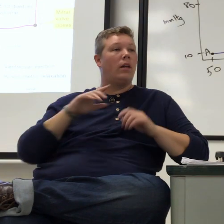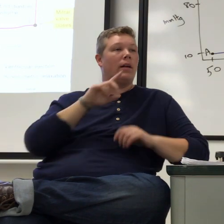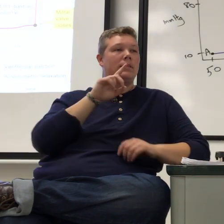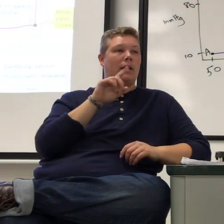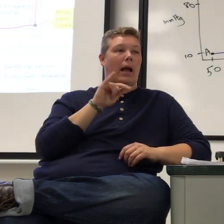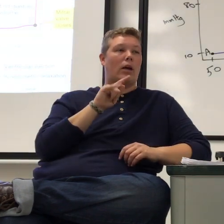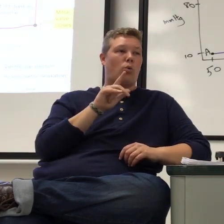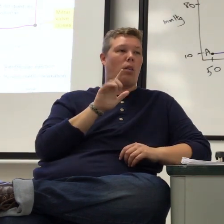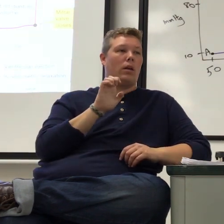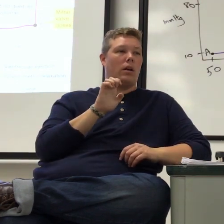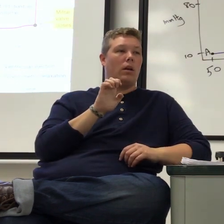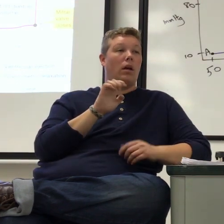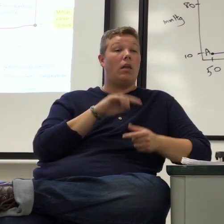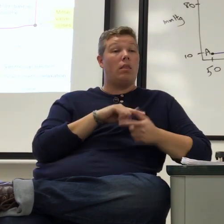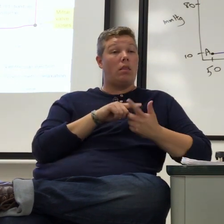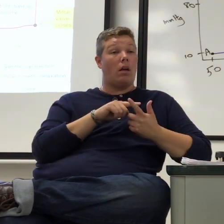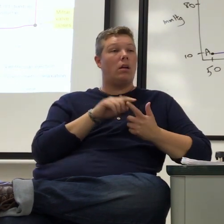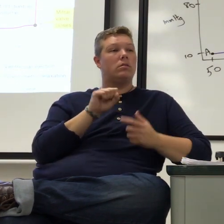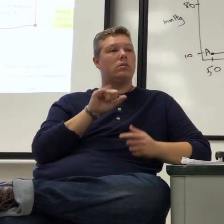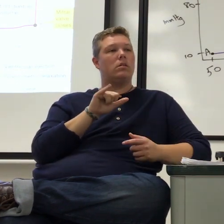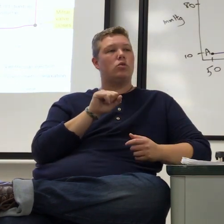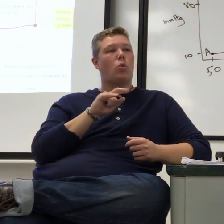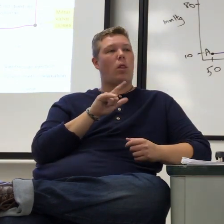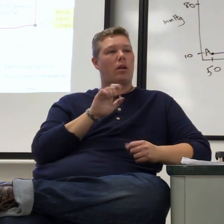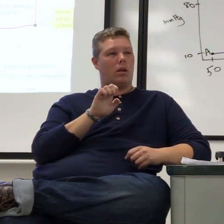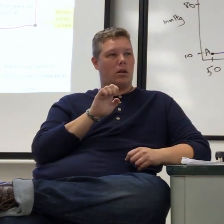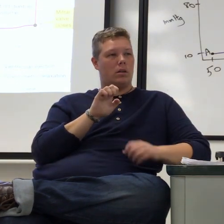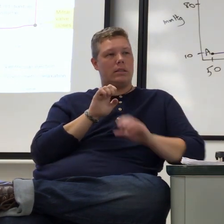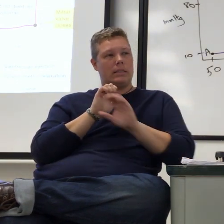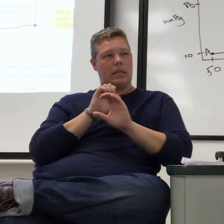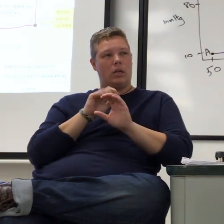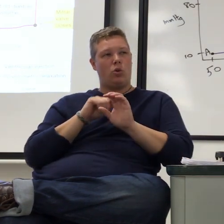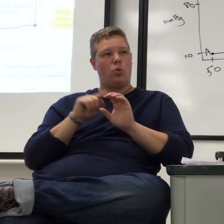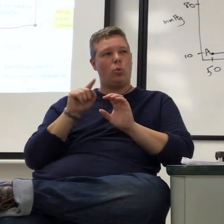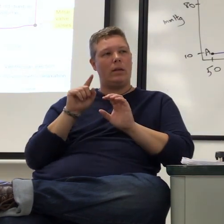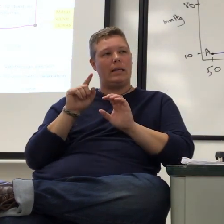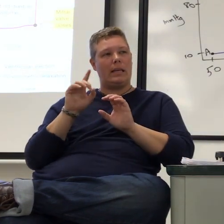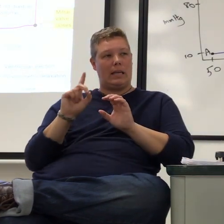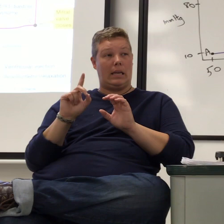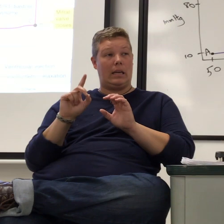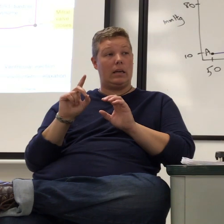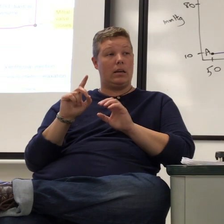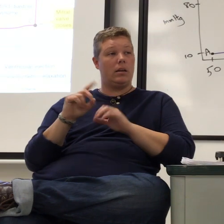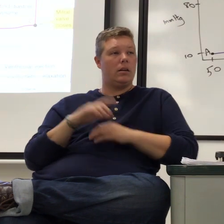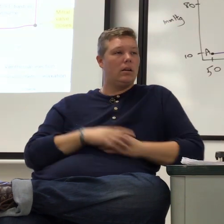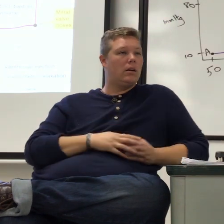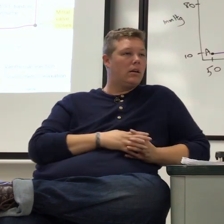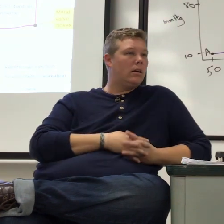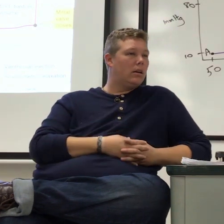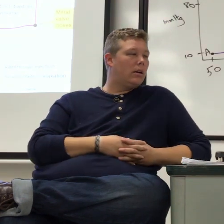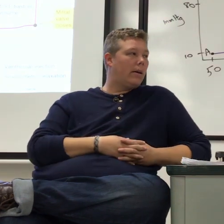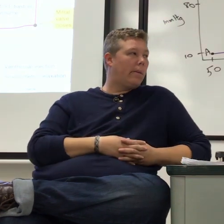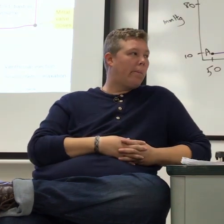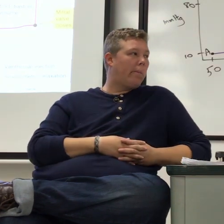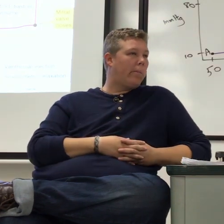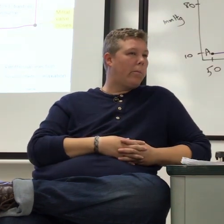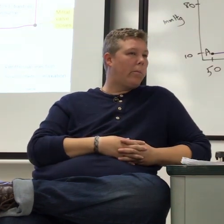go into systole from C to D. So we go to A there.